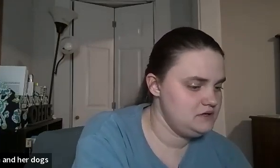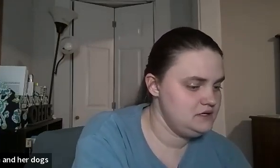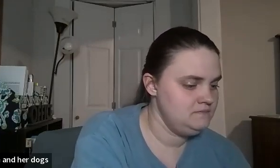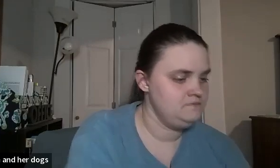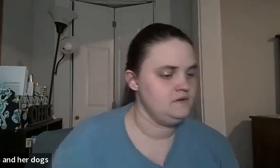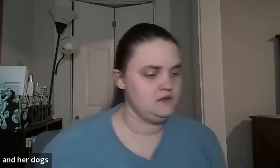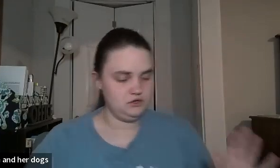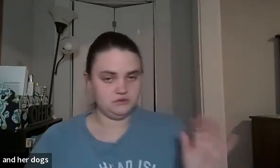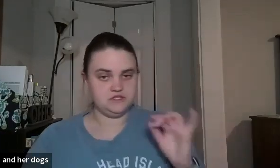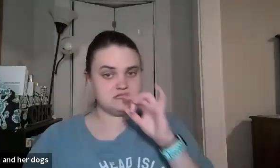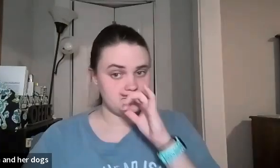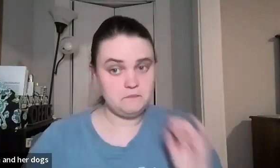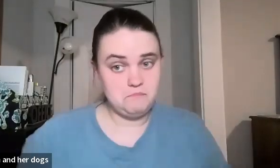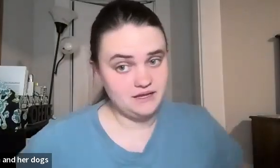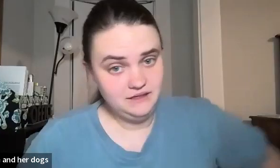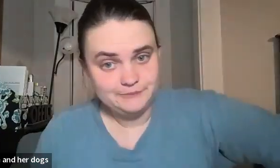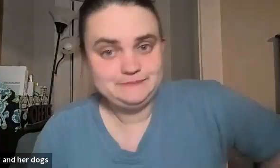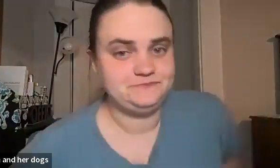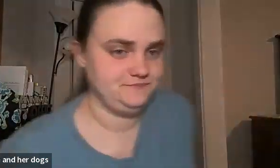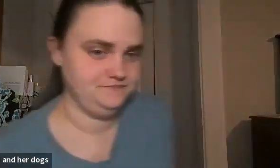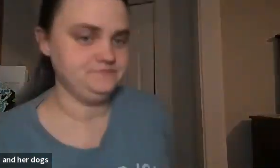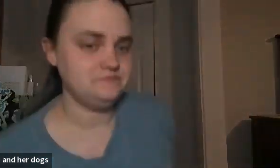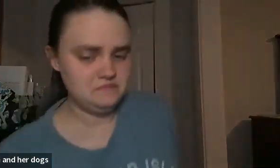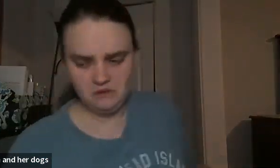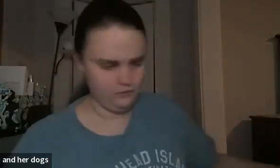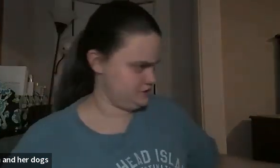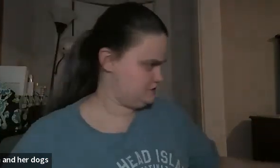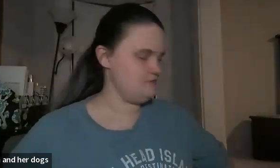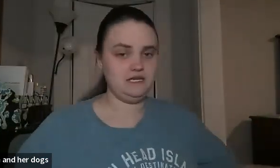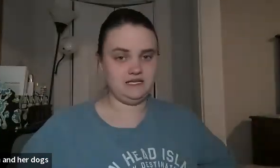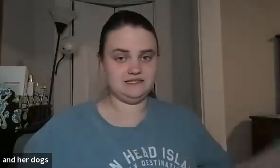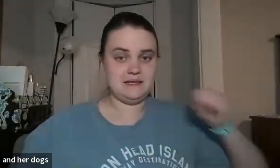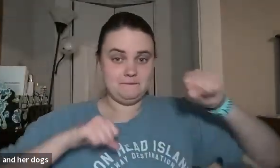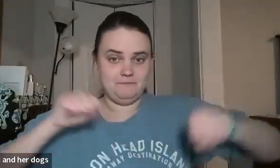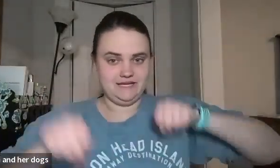one, you would do the sign for bike, which is bike.